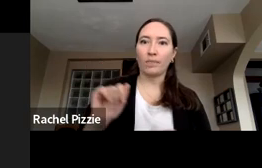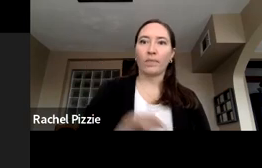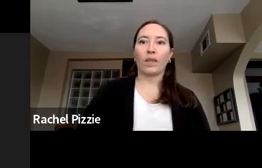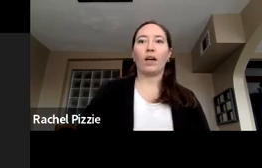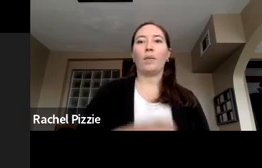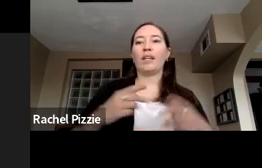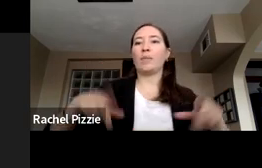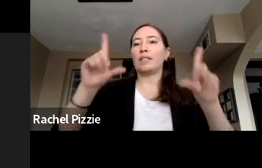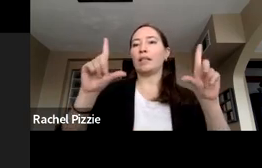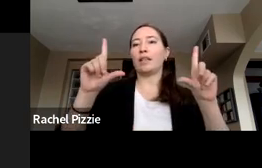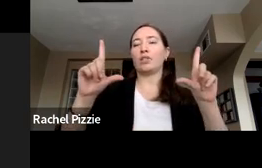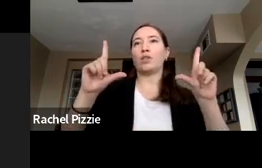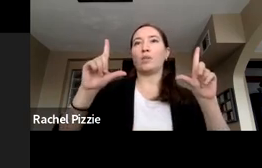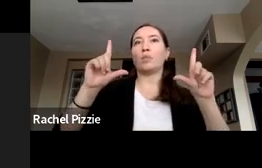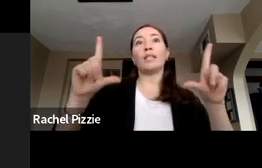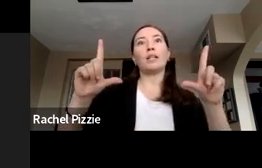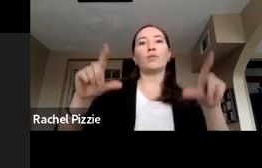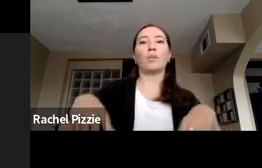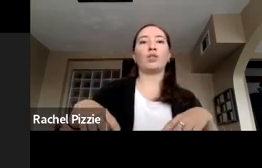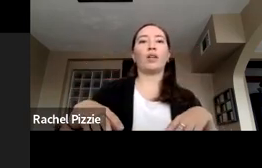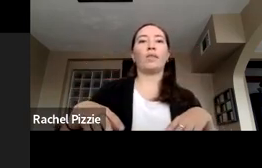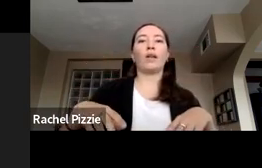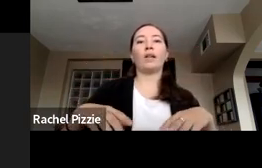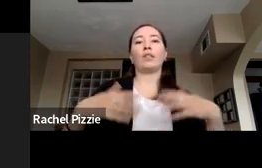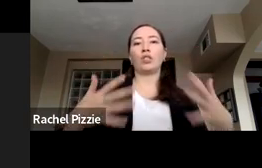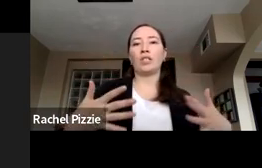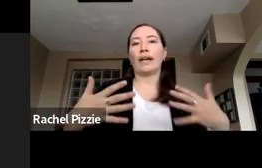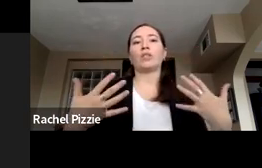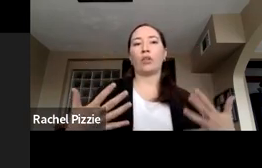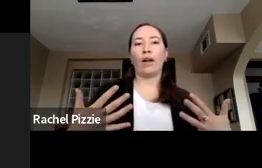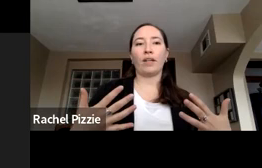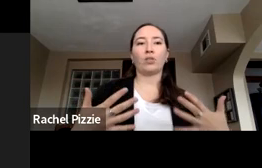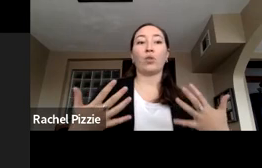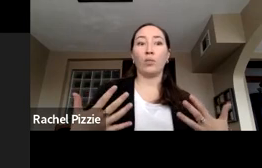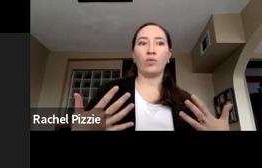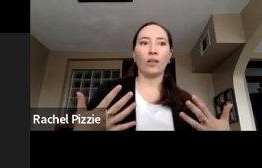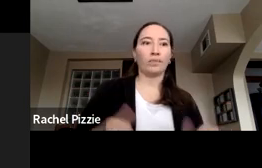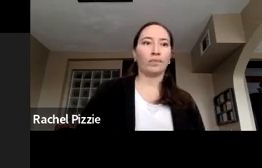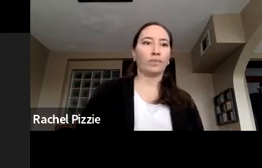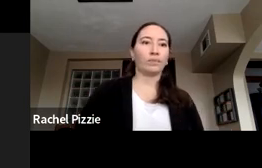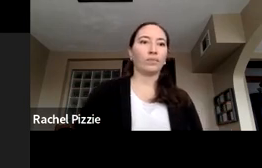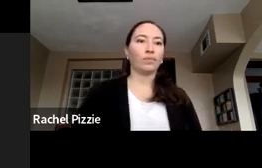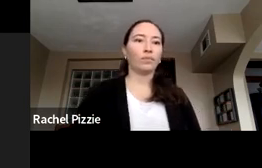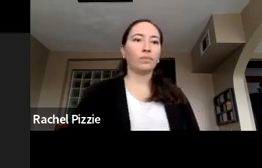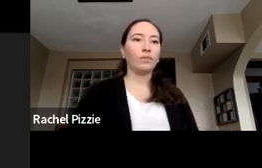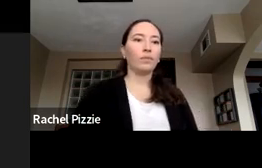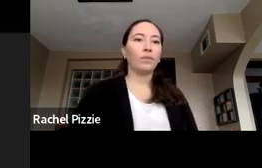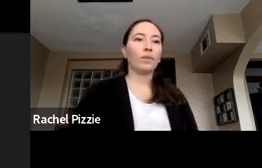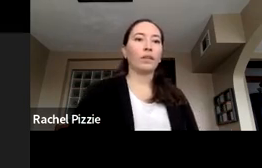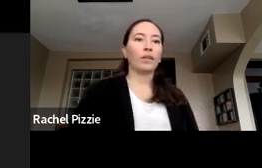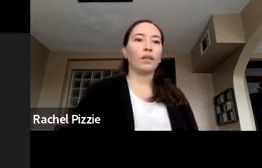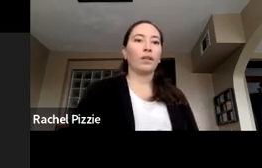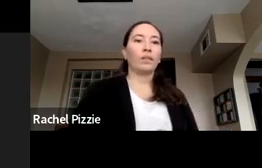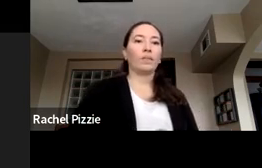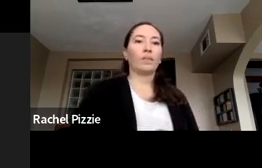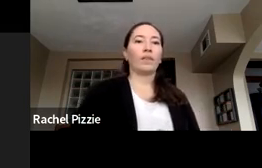respond. It's basically there to present information such as text or graphics or a movie.